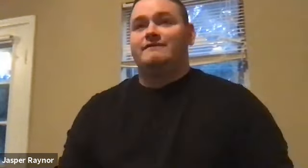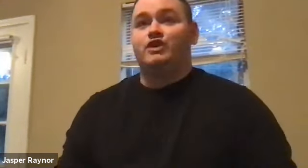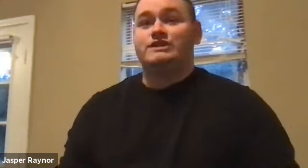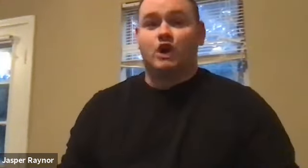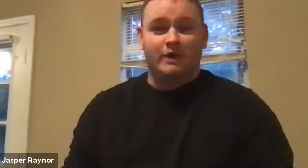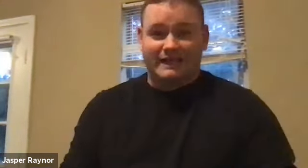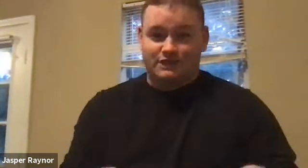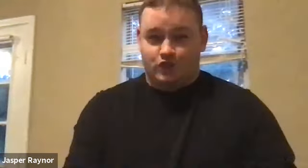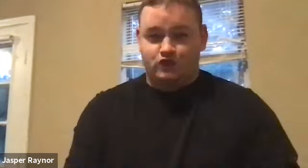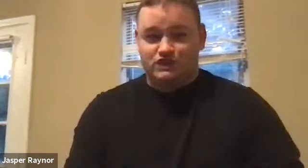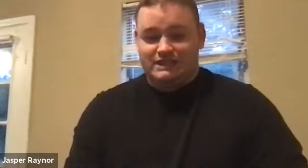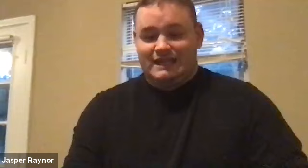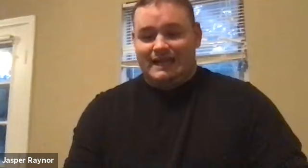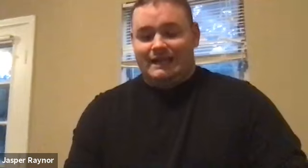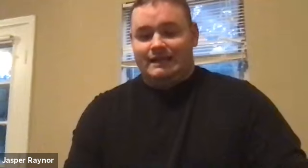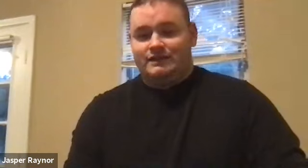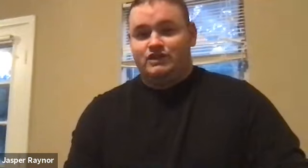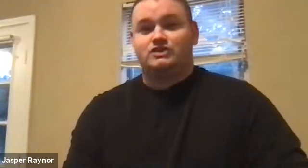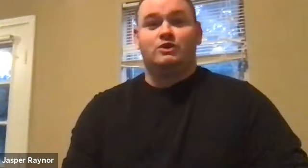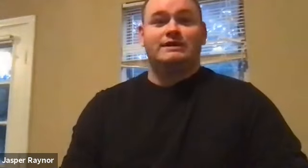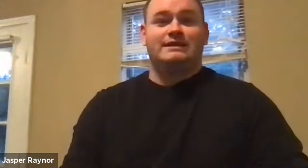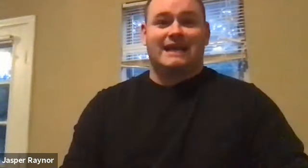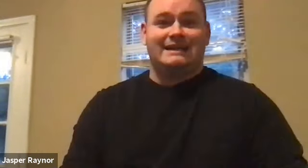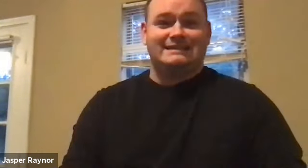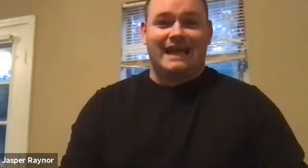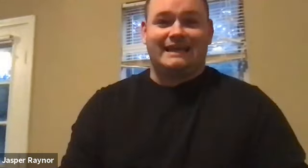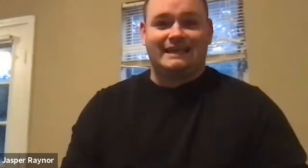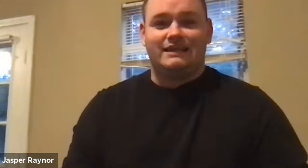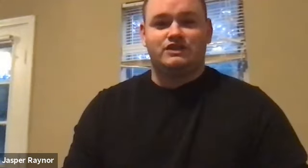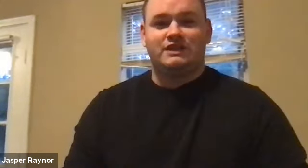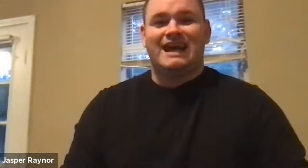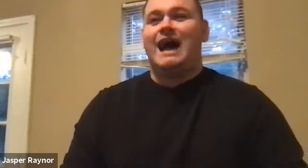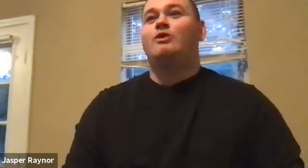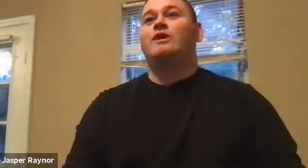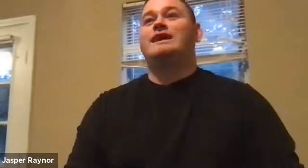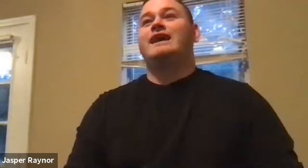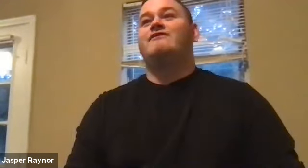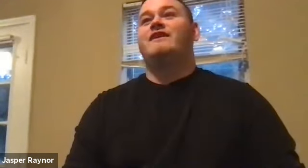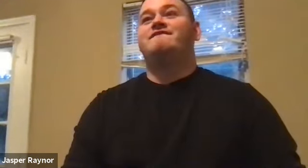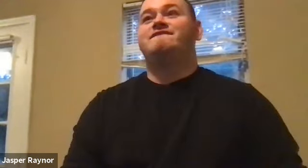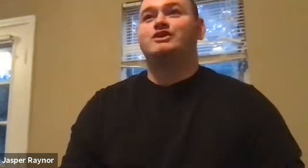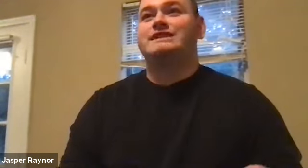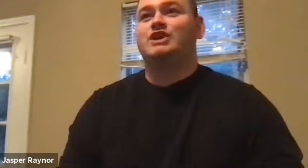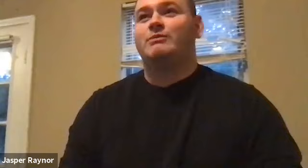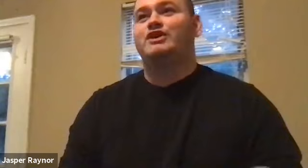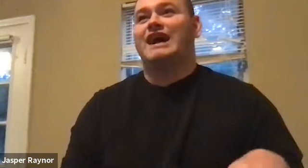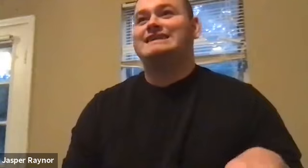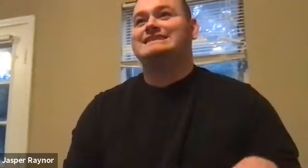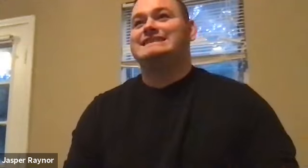you're interpreting in church and you're doing signed exact English, I will give the first interpreter I